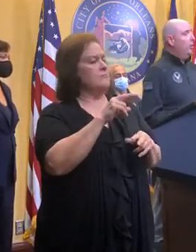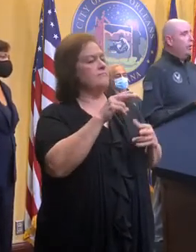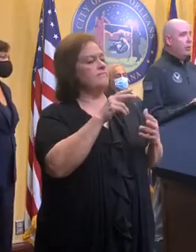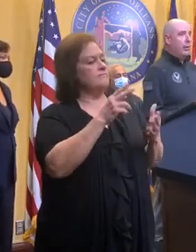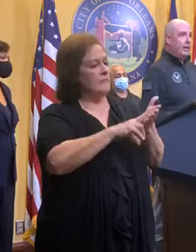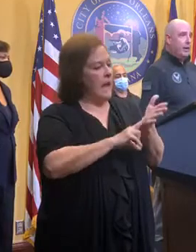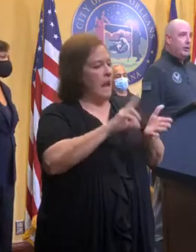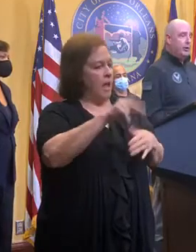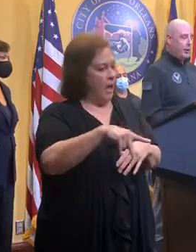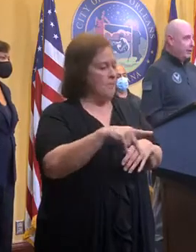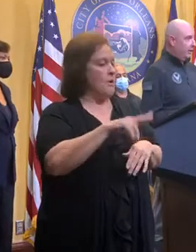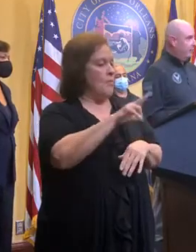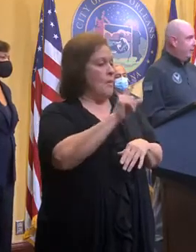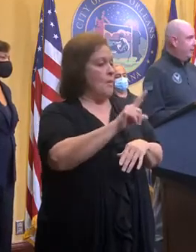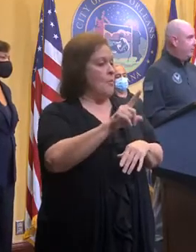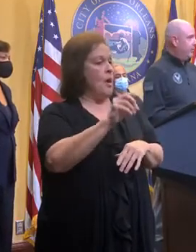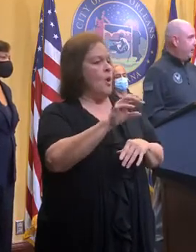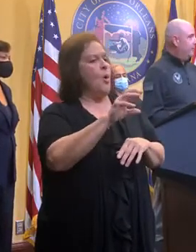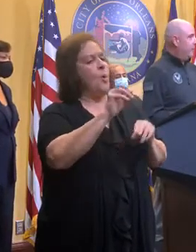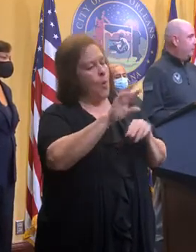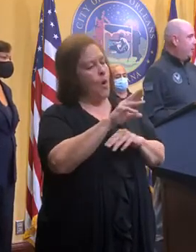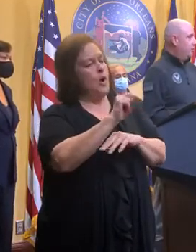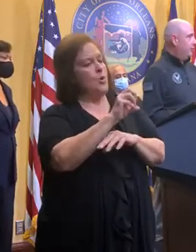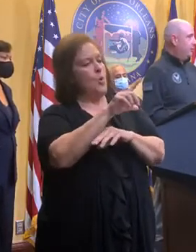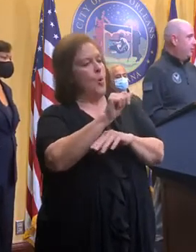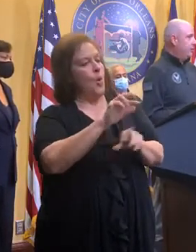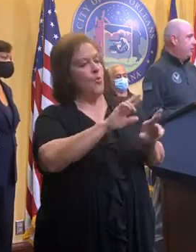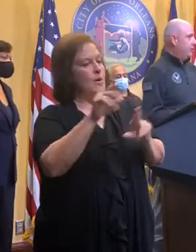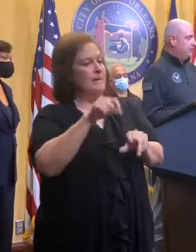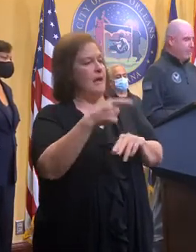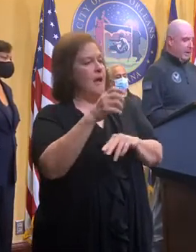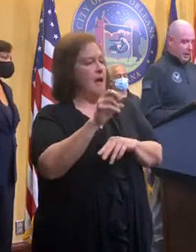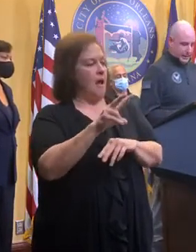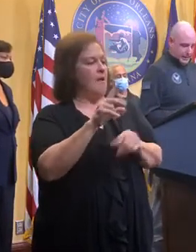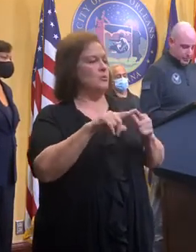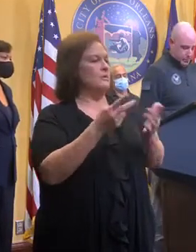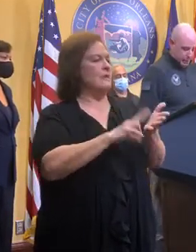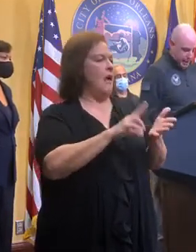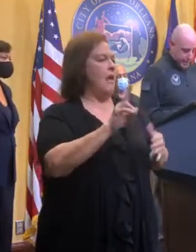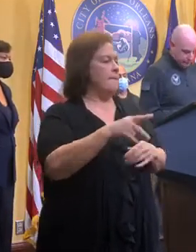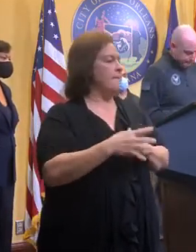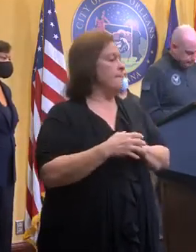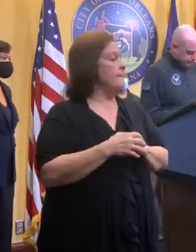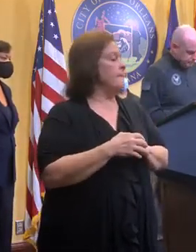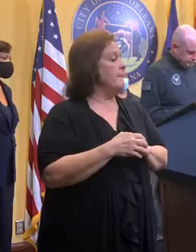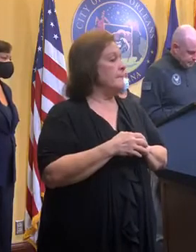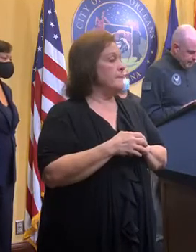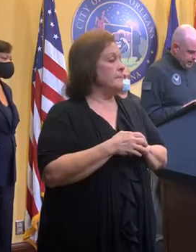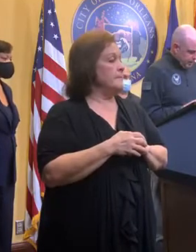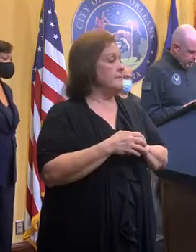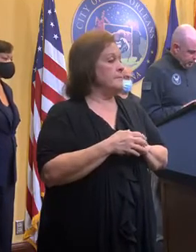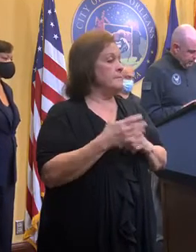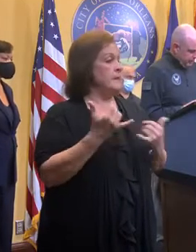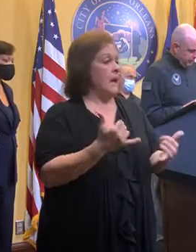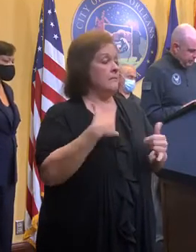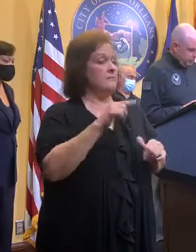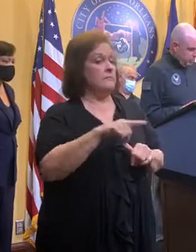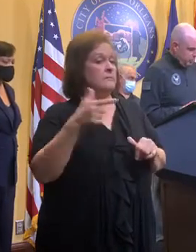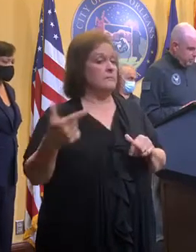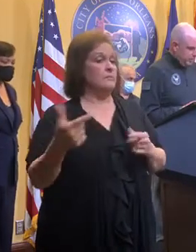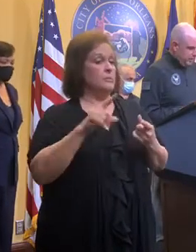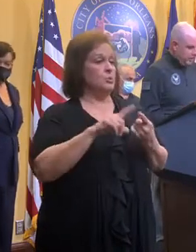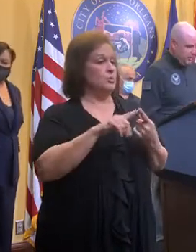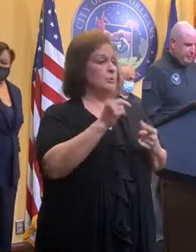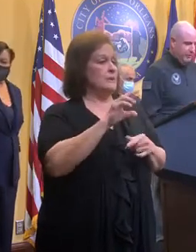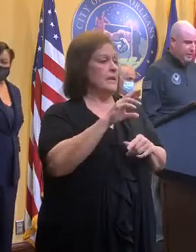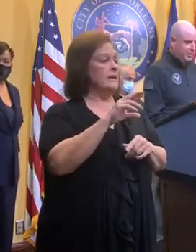311 or go to ready.nola.gov and sign up for our Special Needs Registry. With that, I'm going to pass it off